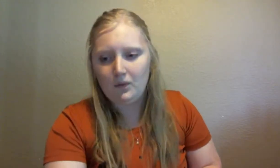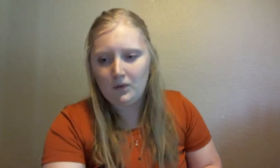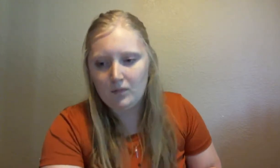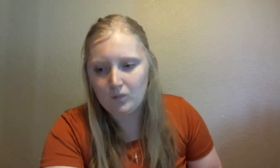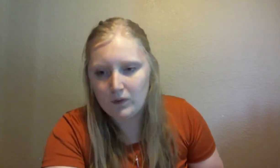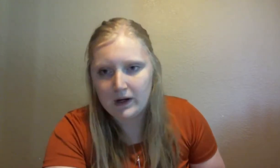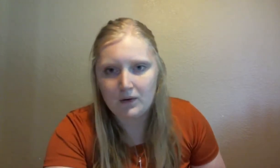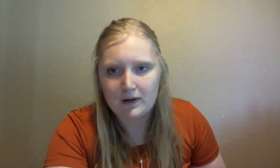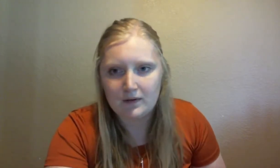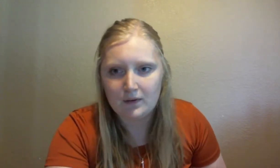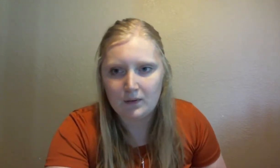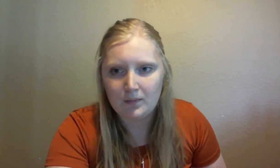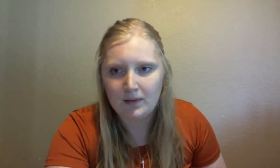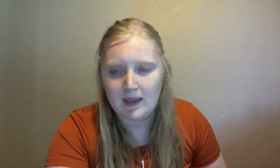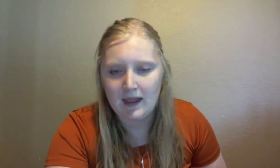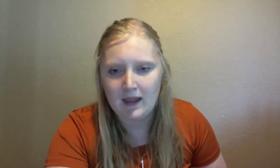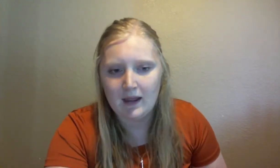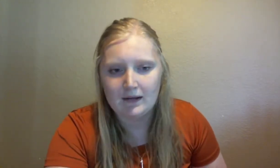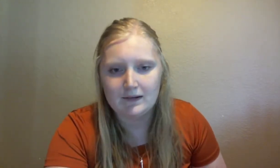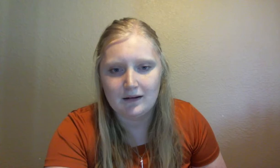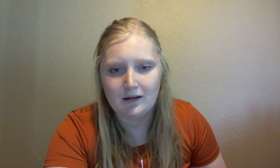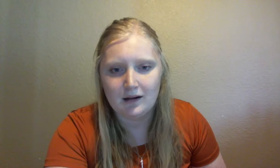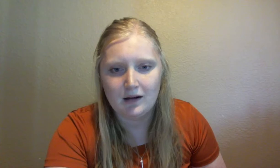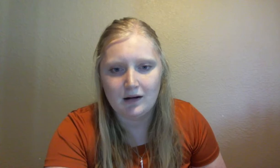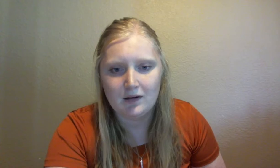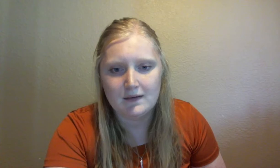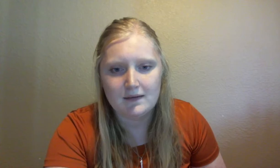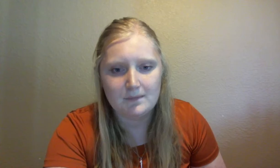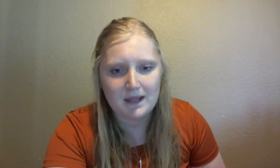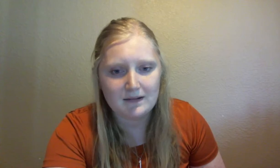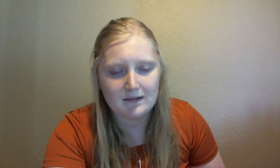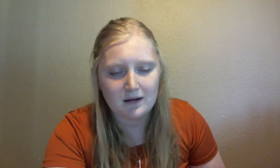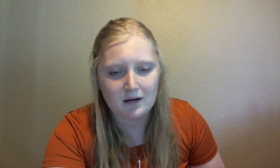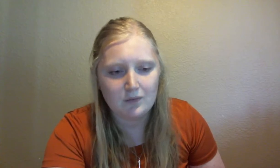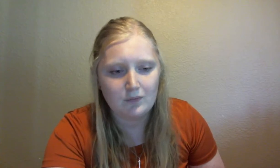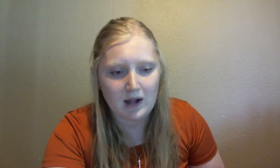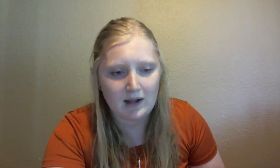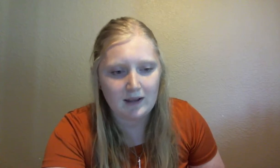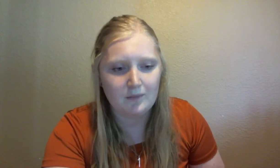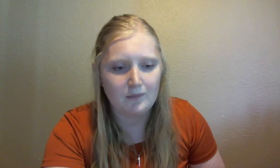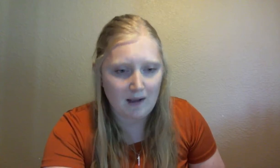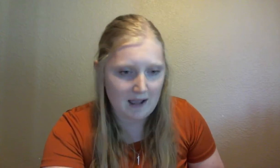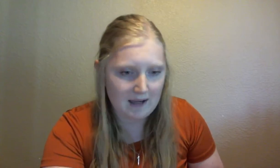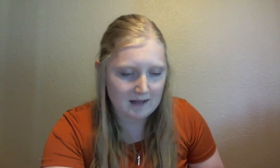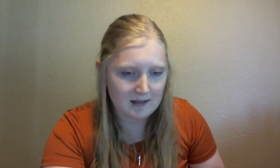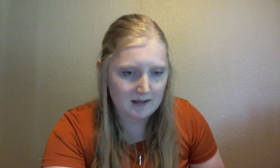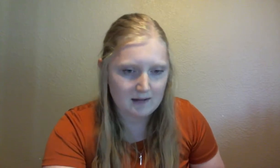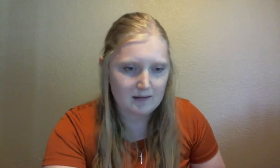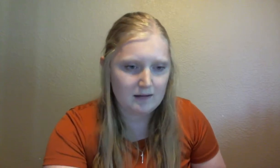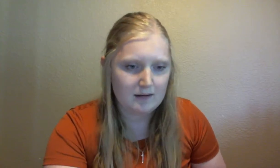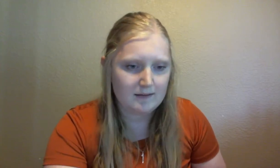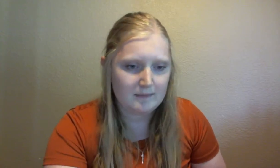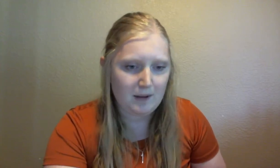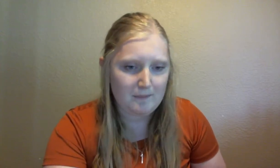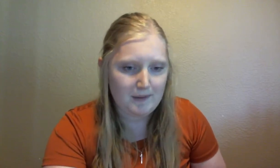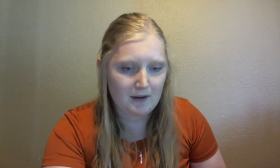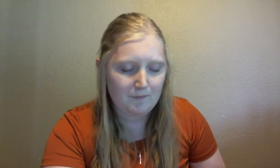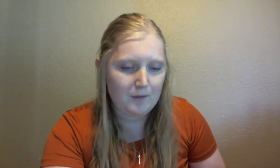So we're going to play a song called Space Song Rocket Ride. It's by Barefoot